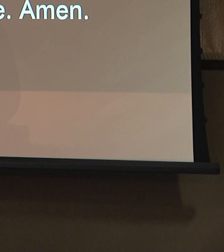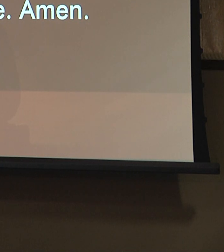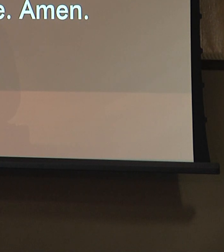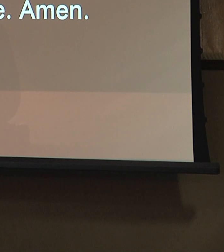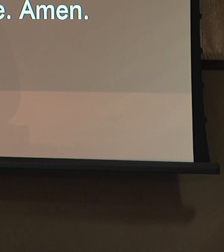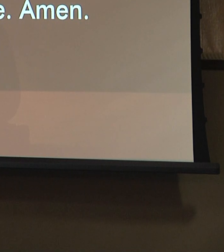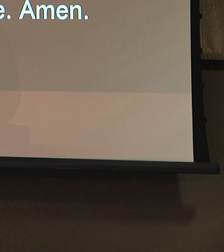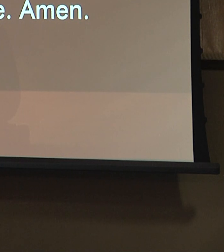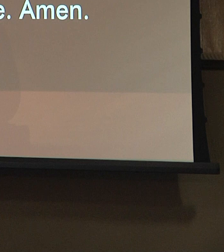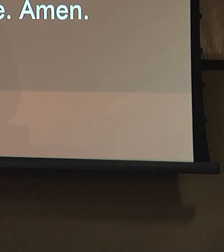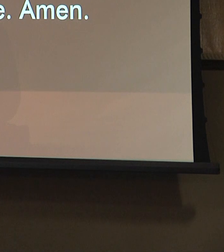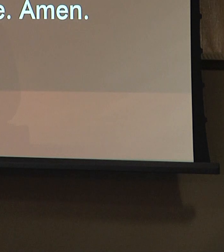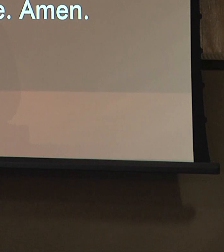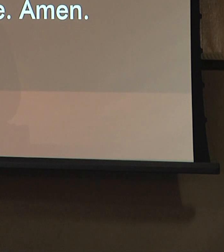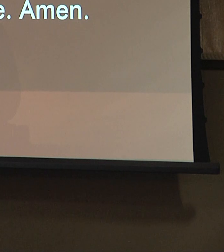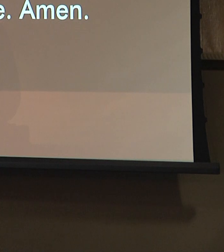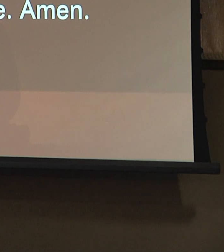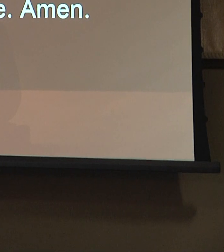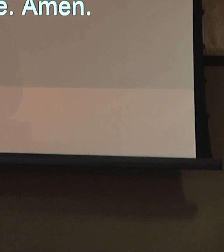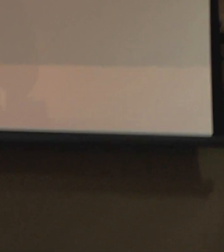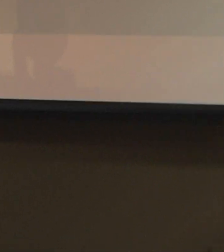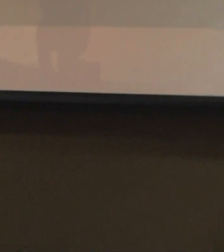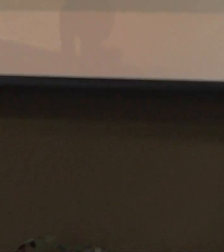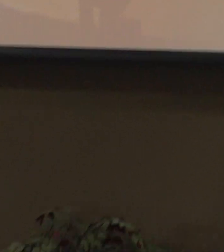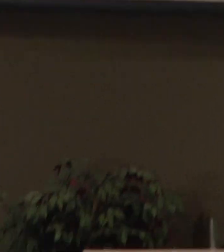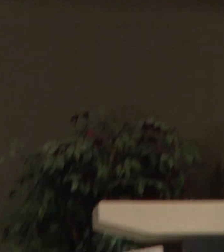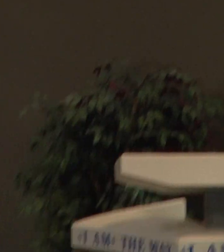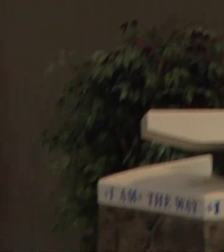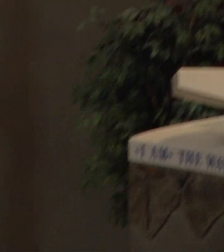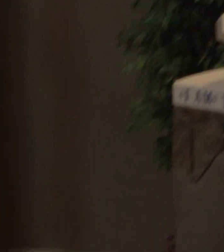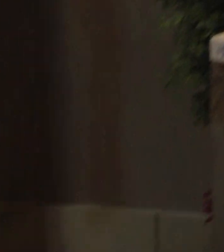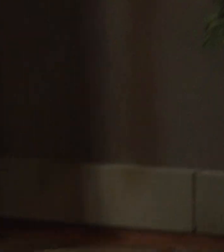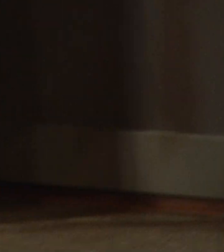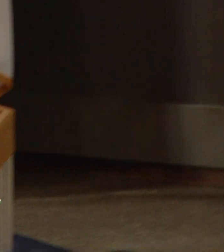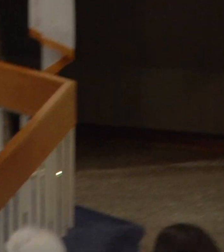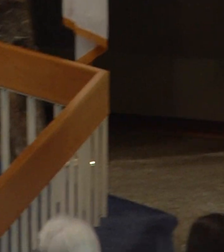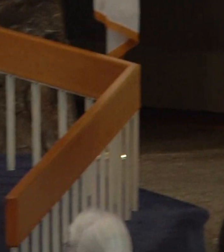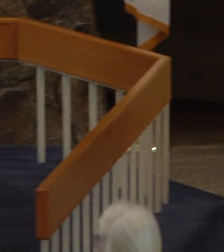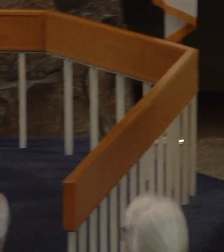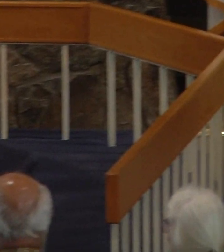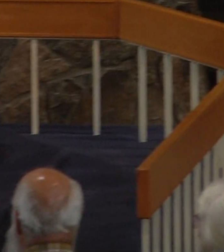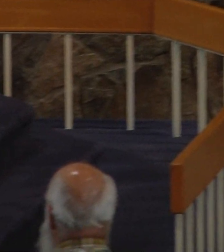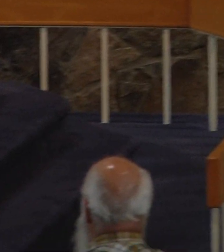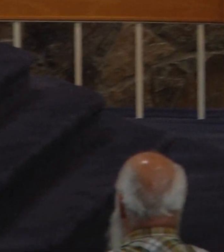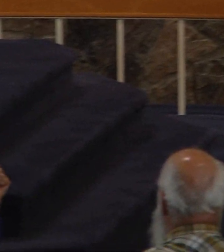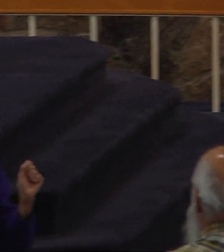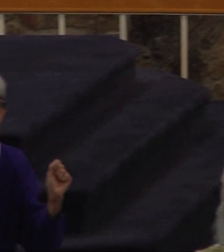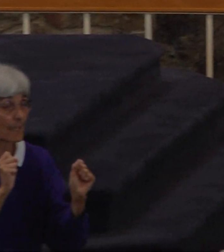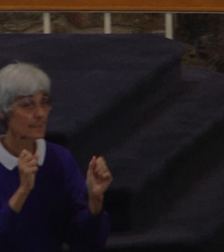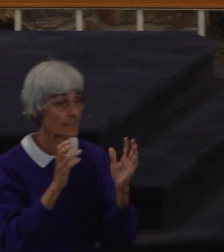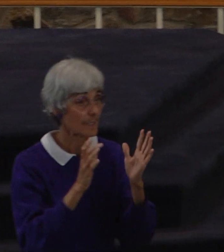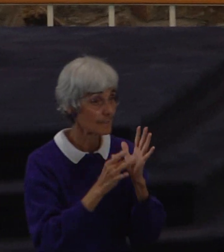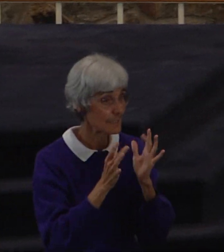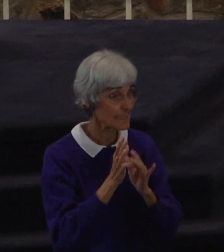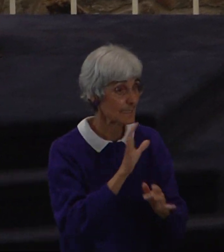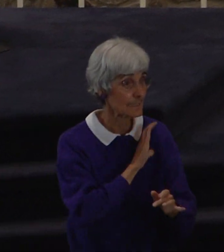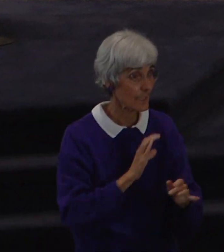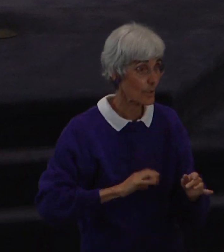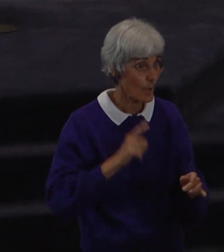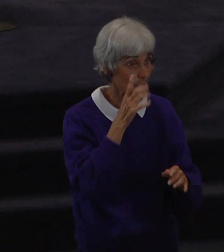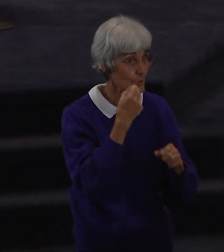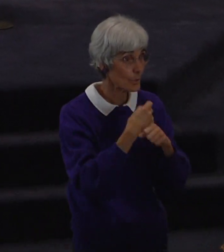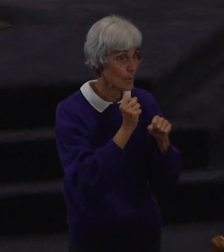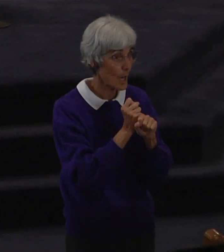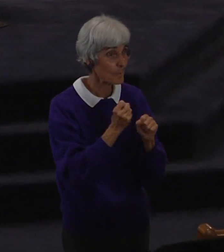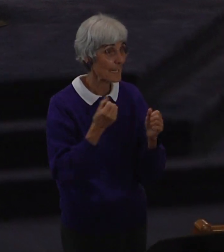name. Amen. Friends, in the name and by the sacrifice of Christ, you are made new.